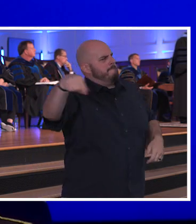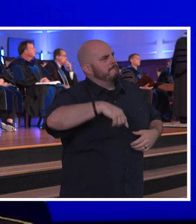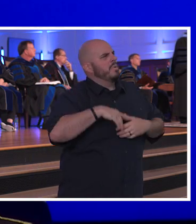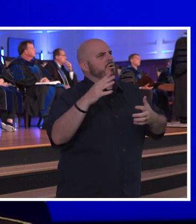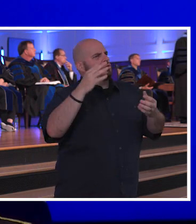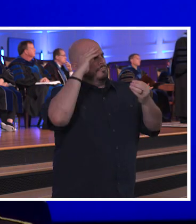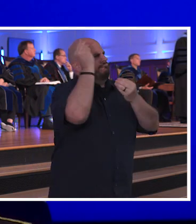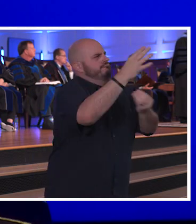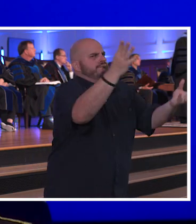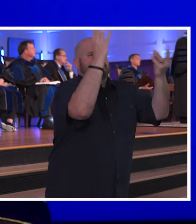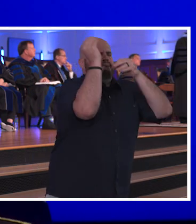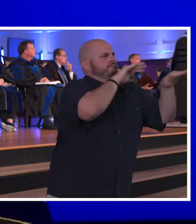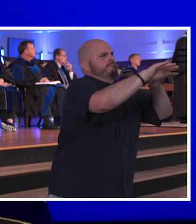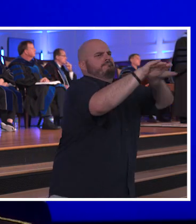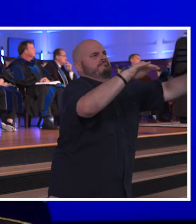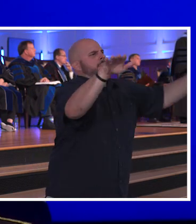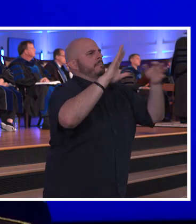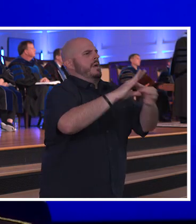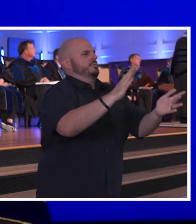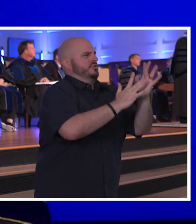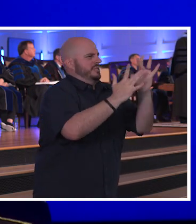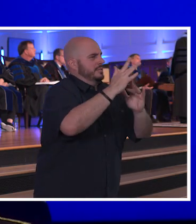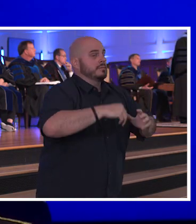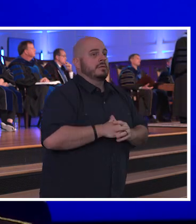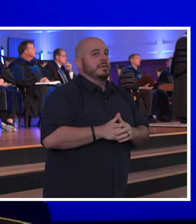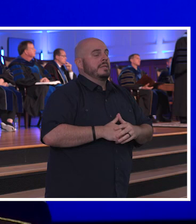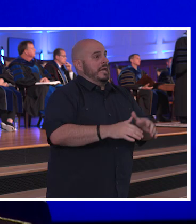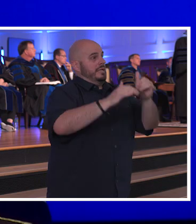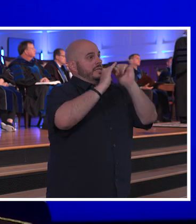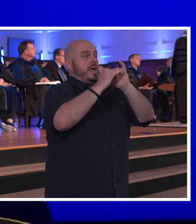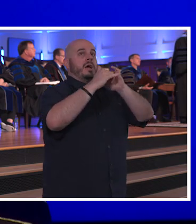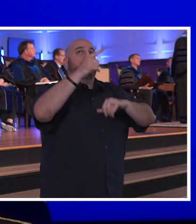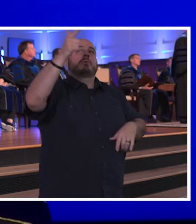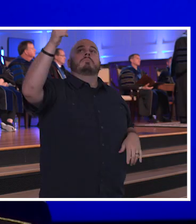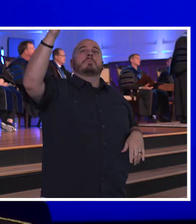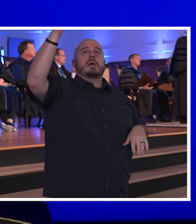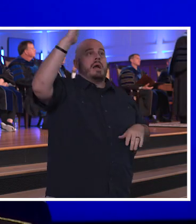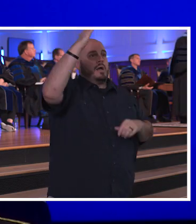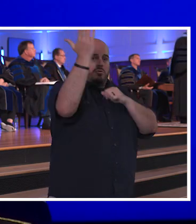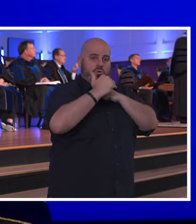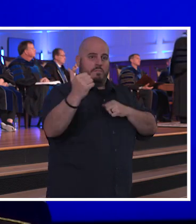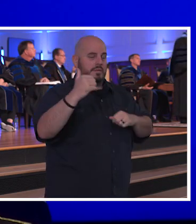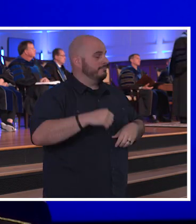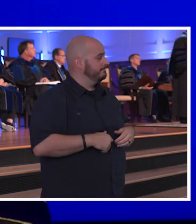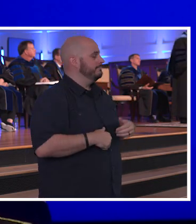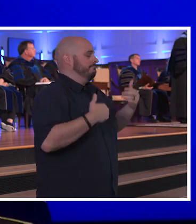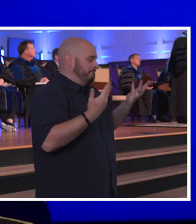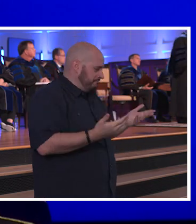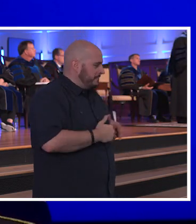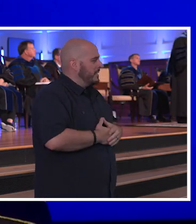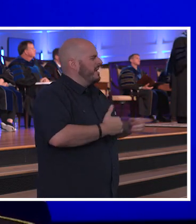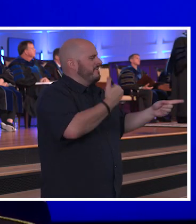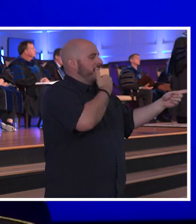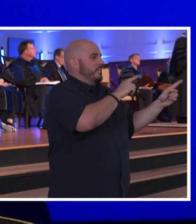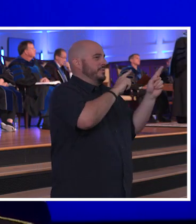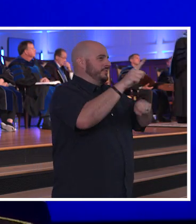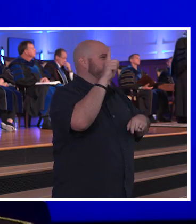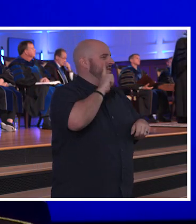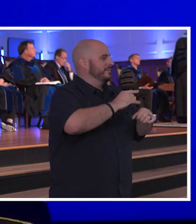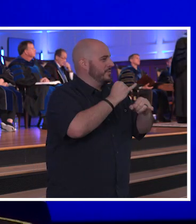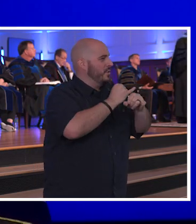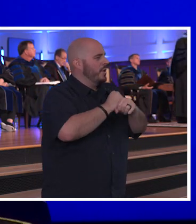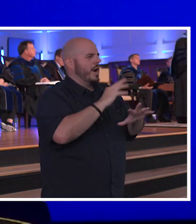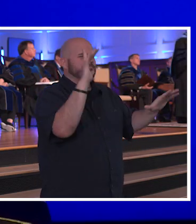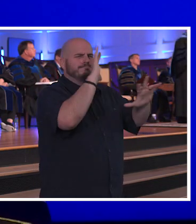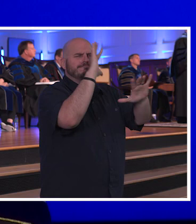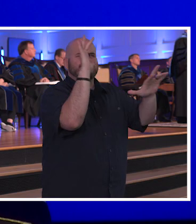Jesus. That is how God called me." And so Yvette went to deaf school and sought out a deaf church, and she said,